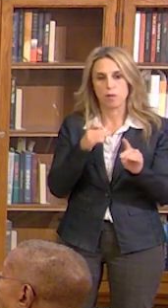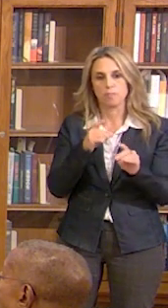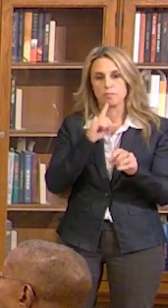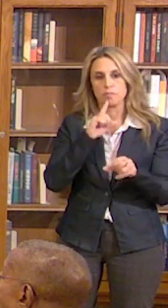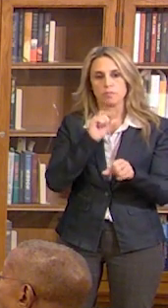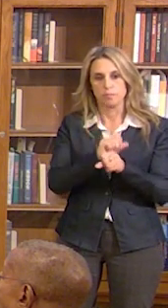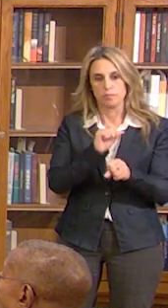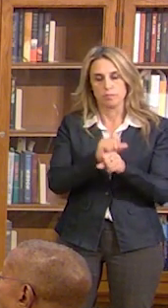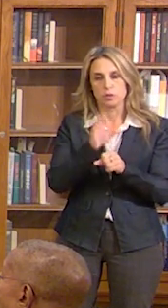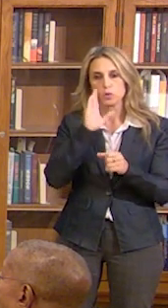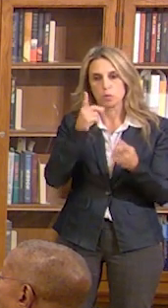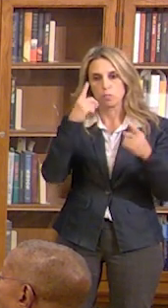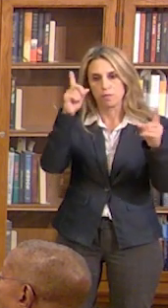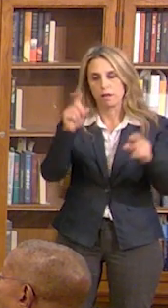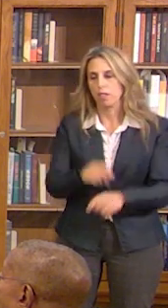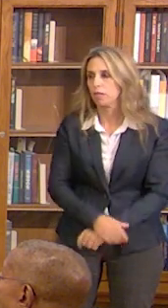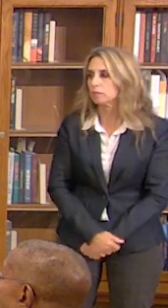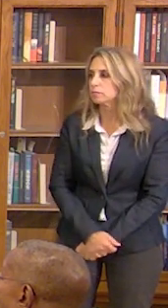it'll